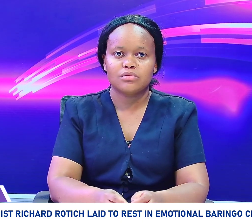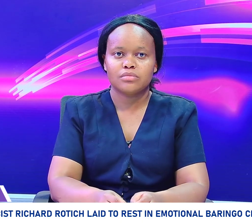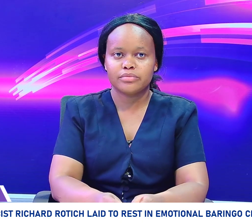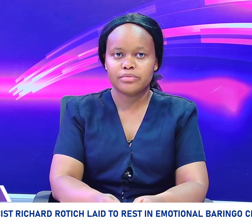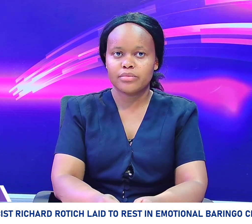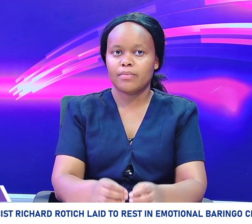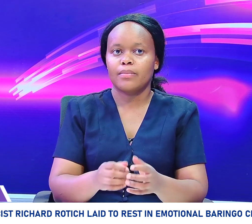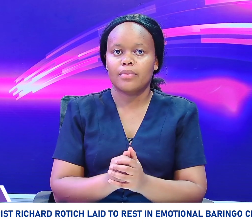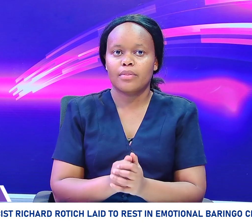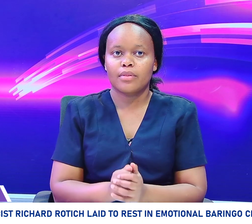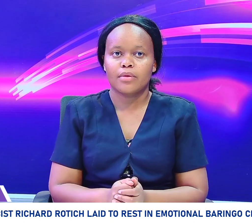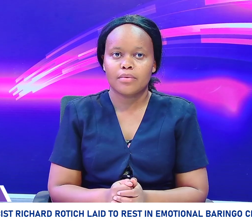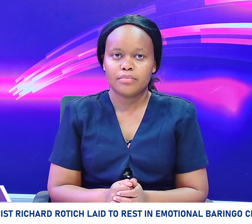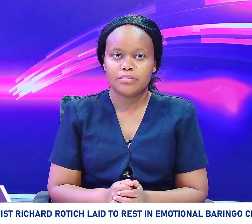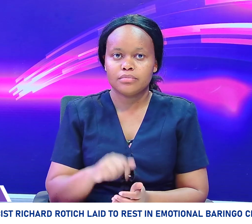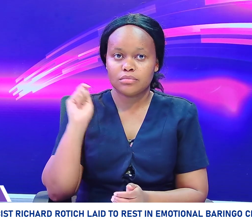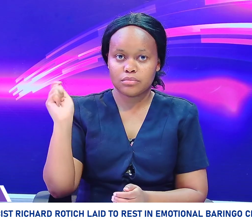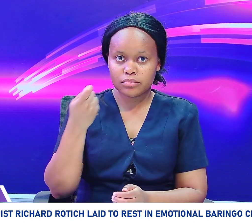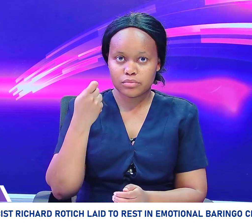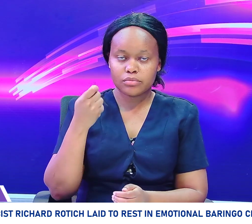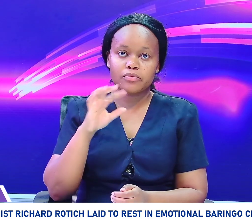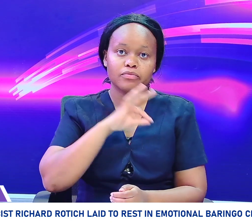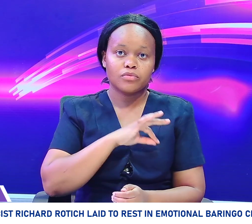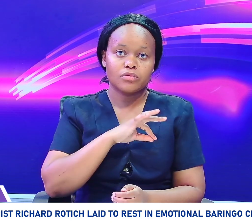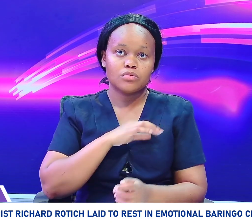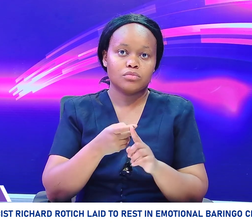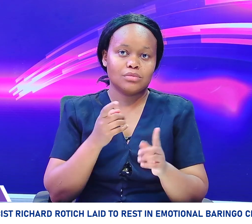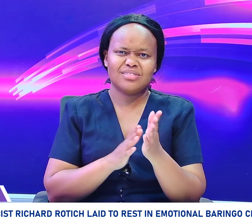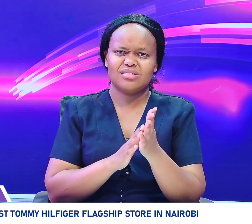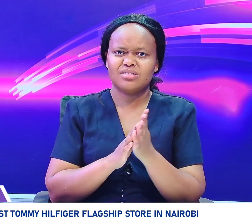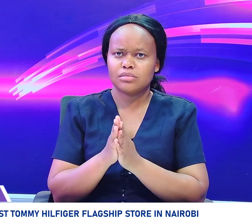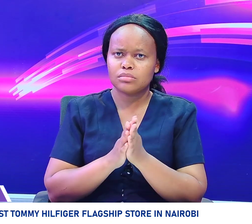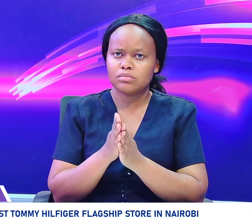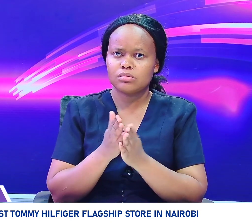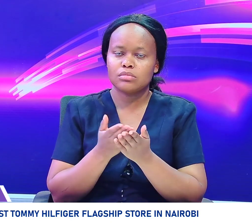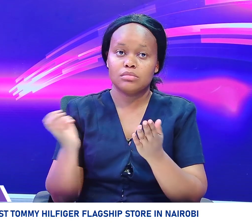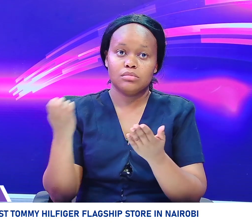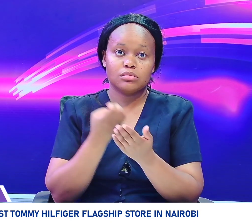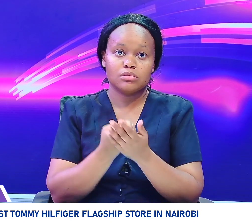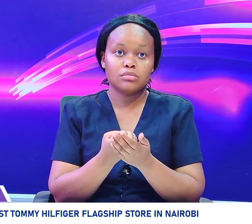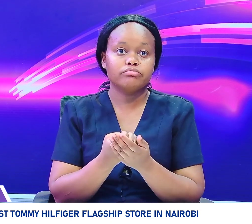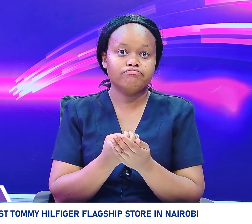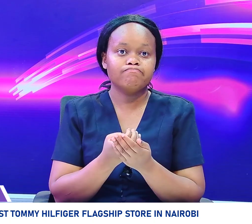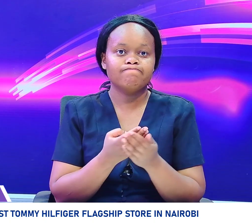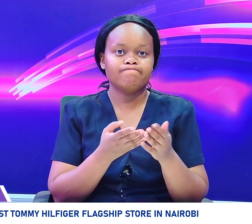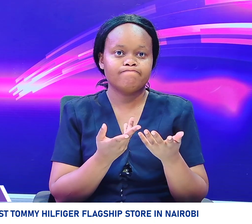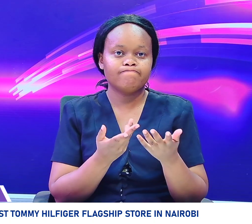And on to our final news update, we have Kenya is set to benefit from the increased employment opportunities and